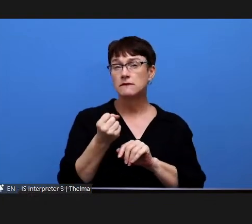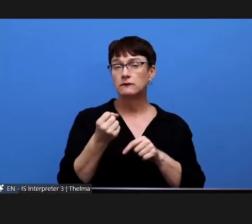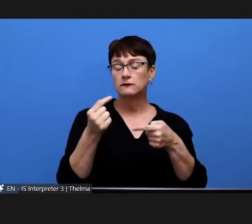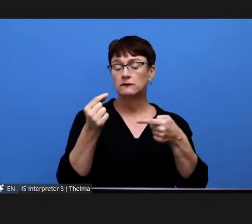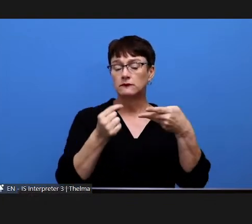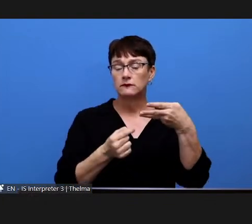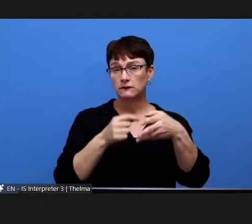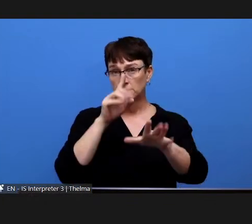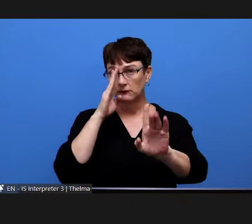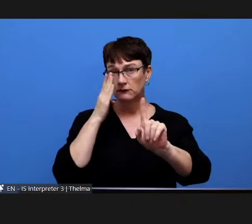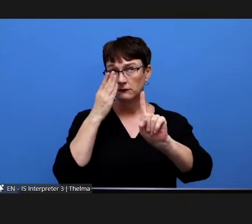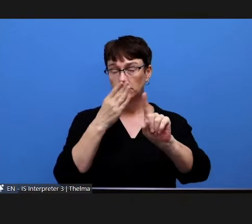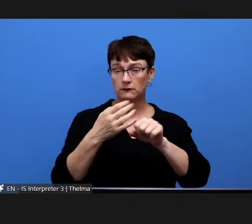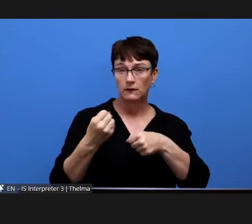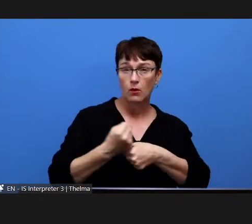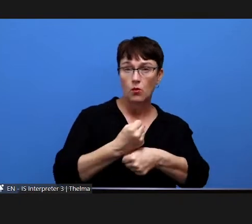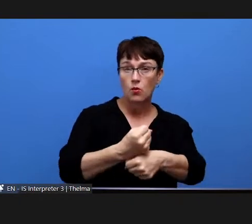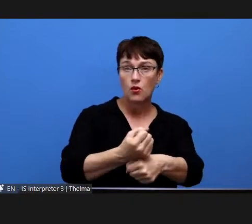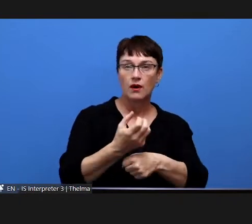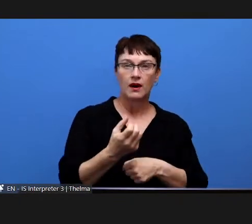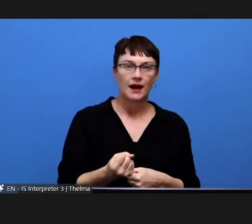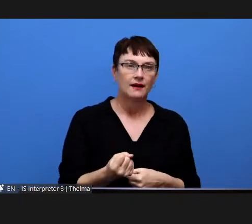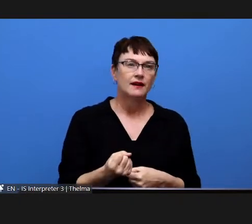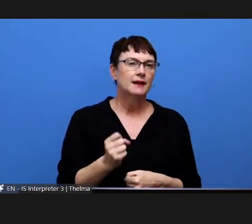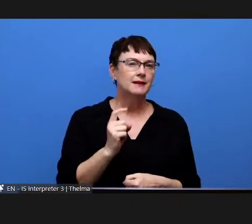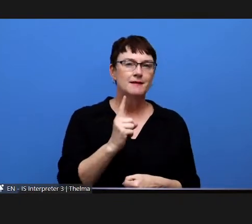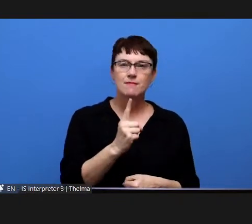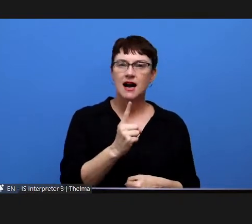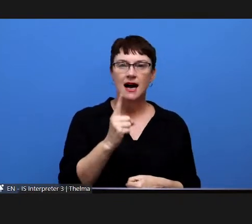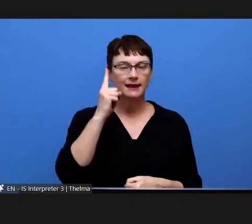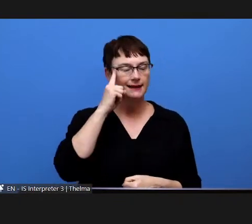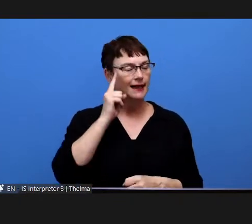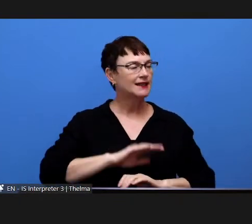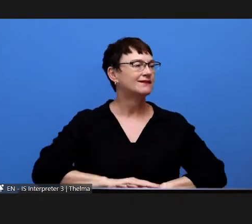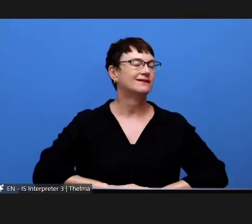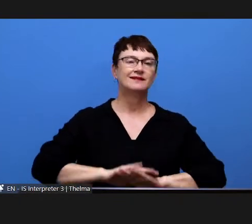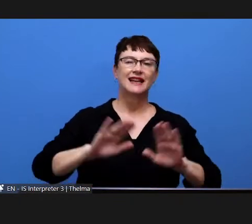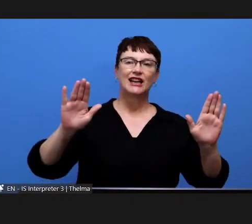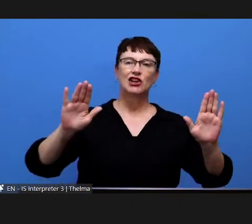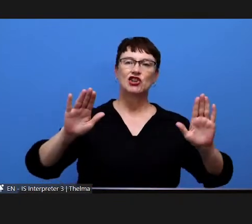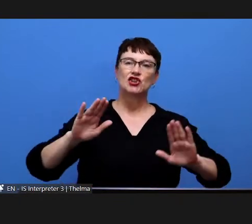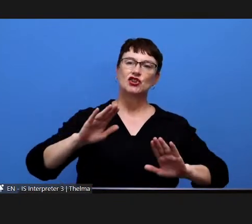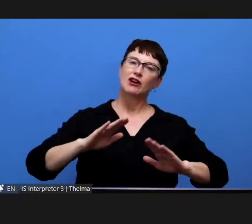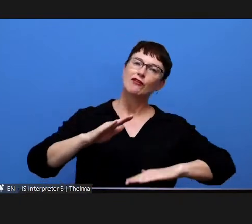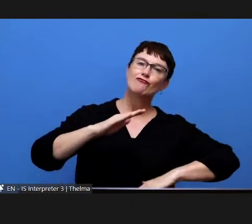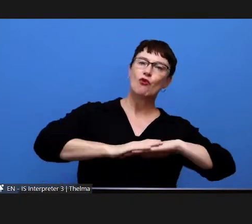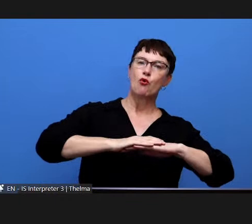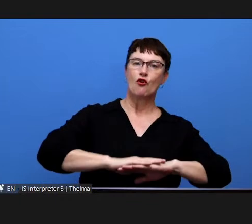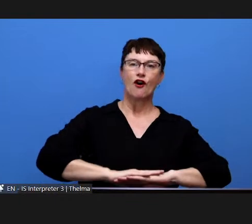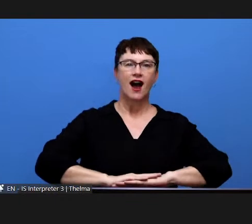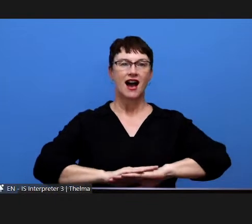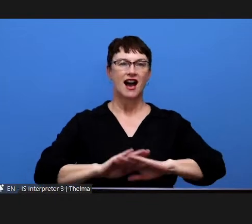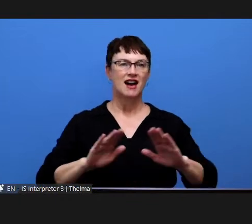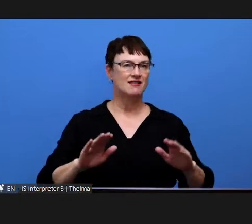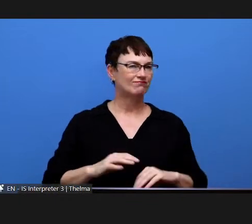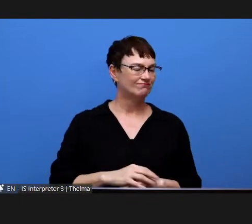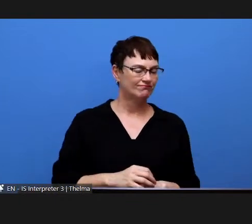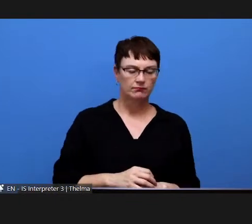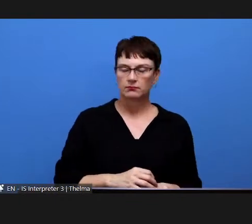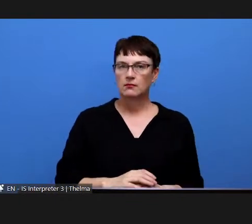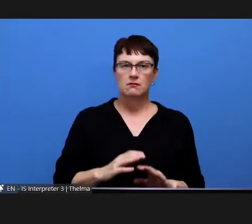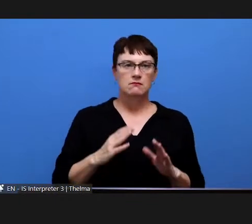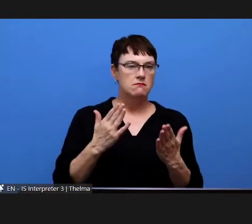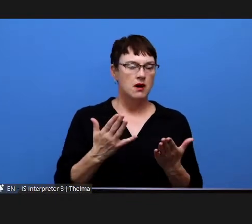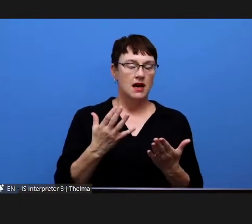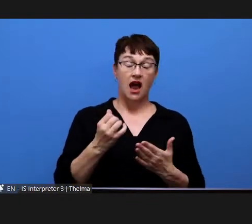example, there are different frameworks governments are reporting on. make be the Sendai framework for action